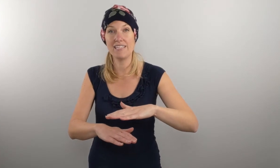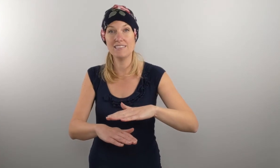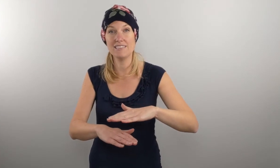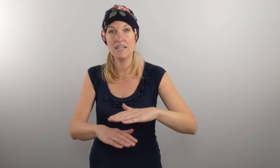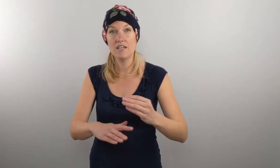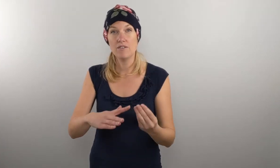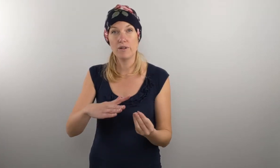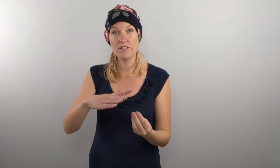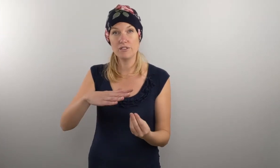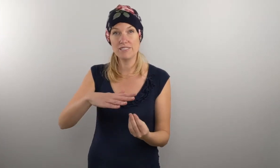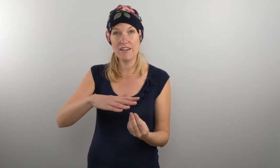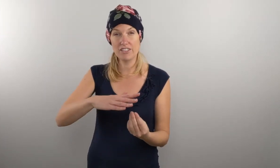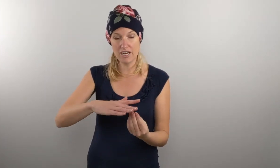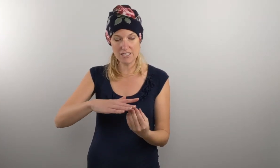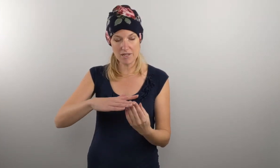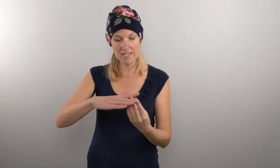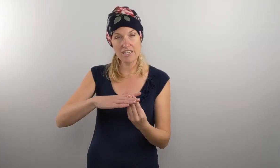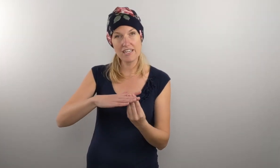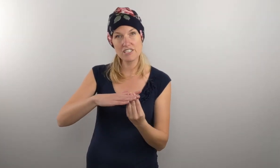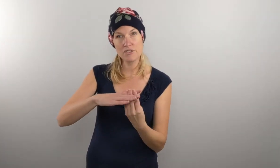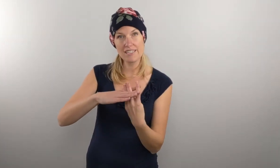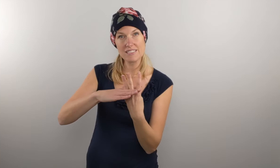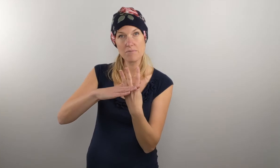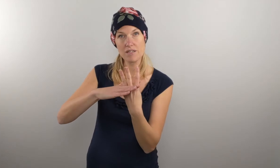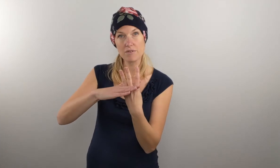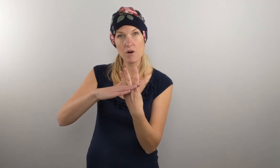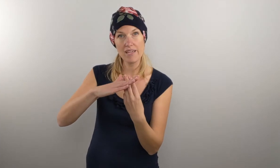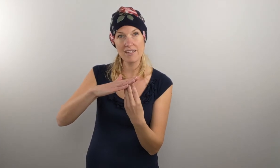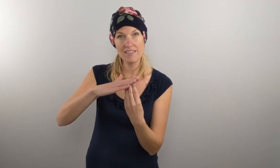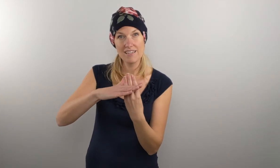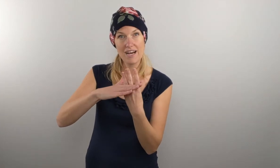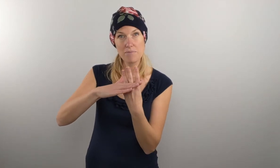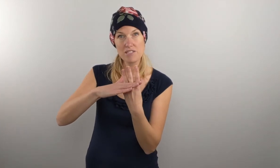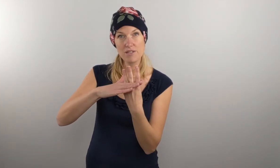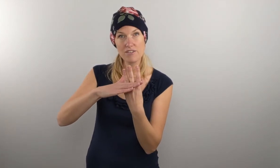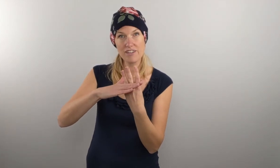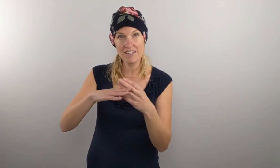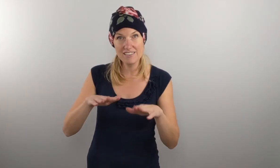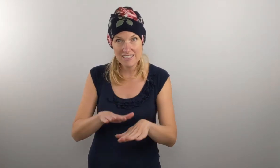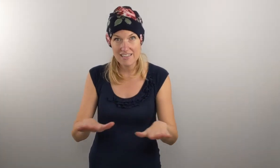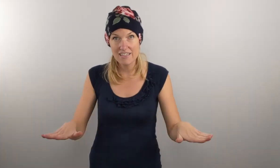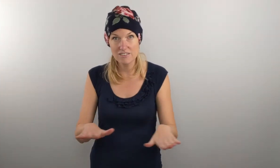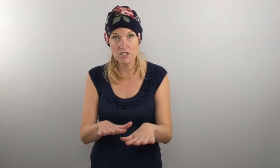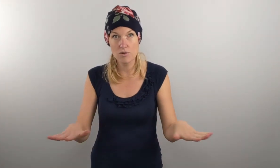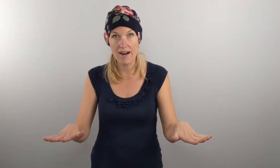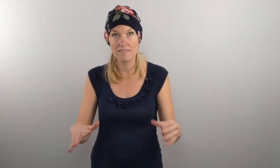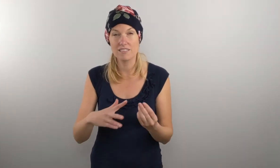plains. What you do is you have your non-dominant hand, you kind of show like something growing up between your fingers, and then show ground,